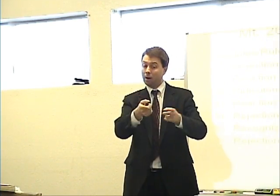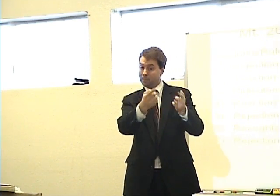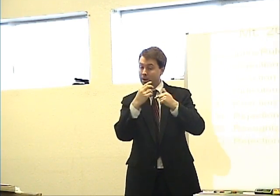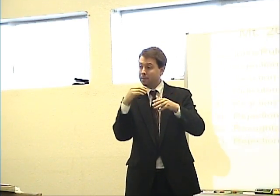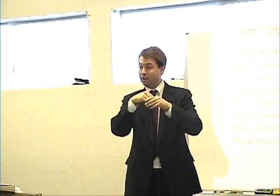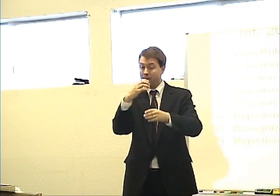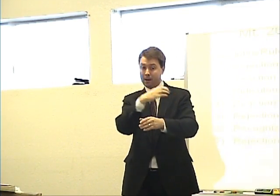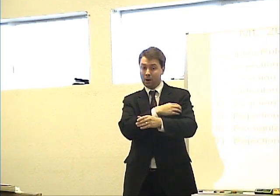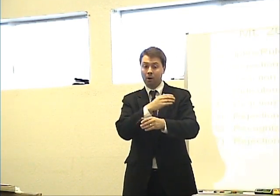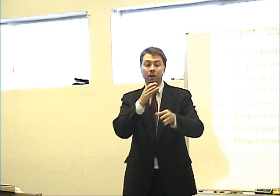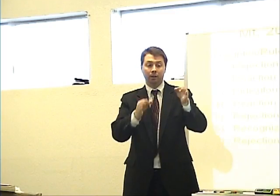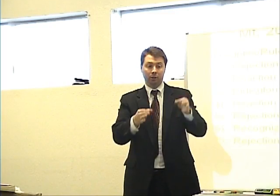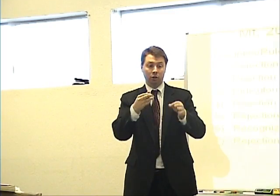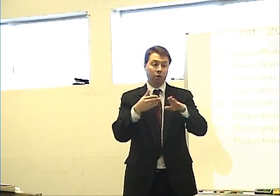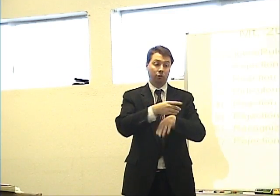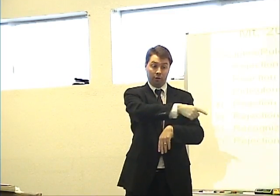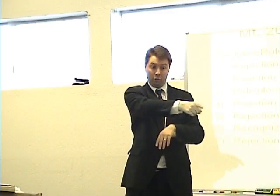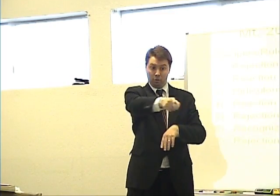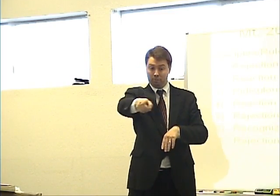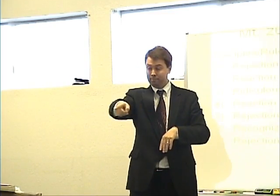I'm coming in power to judge over you."